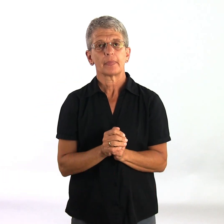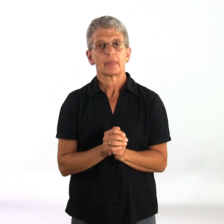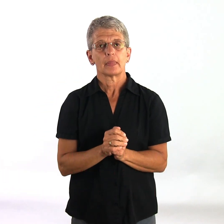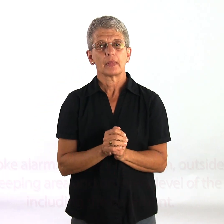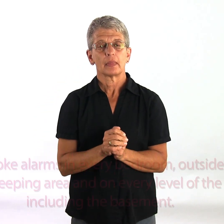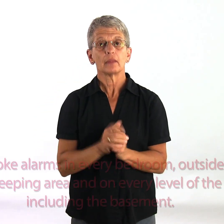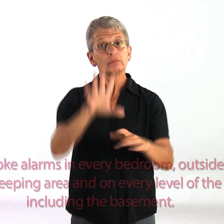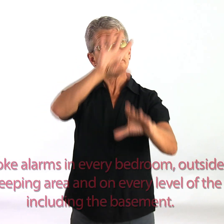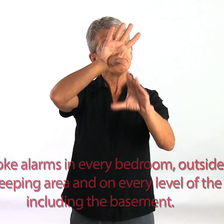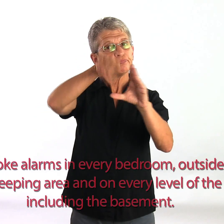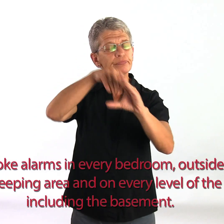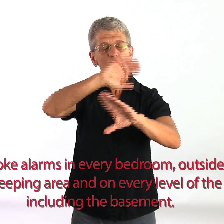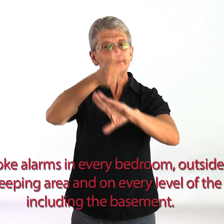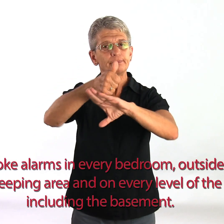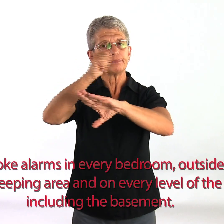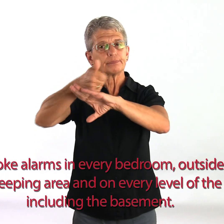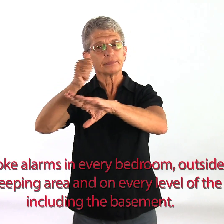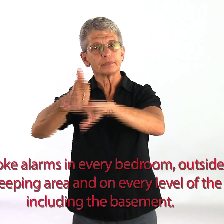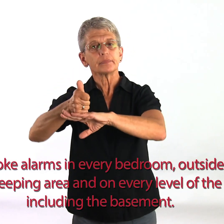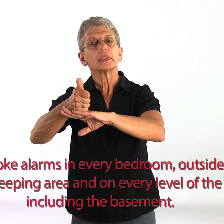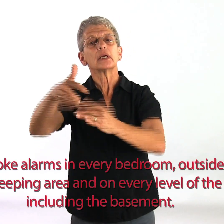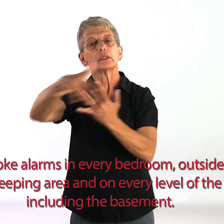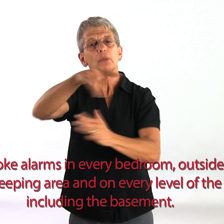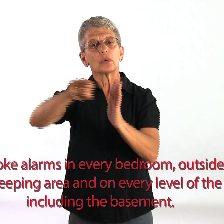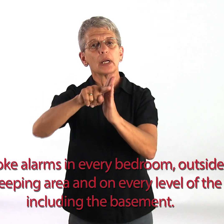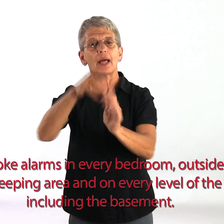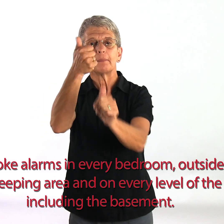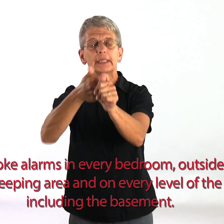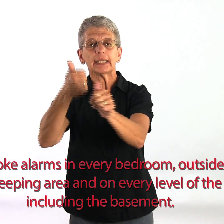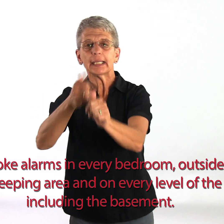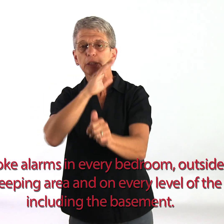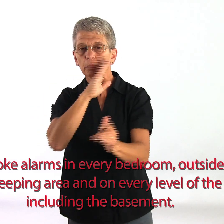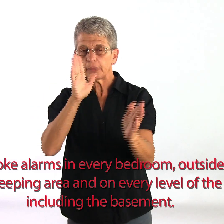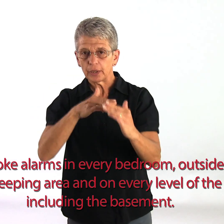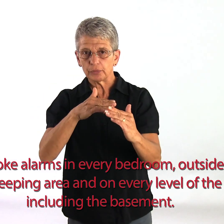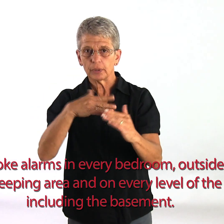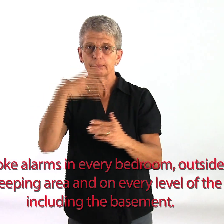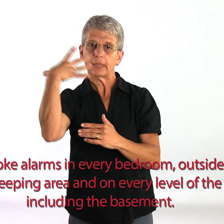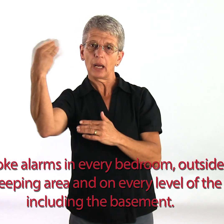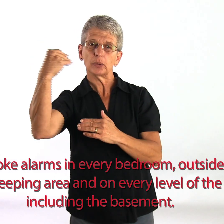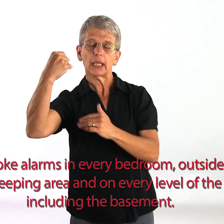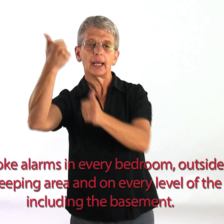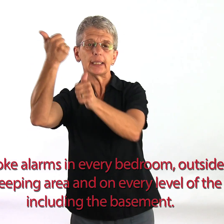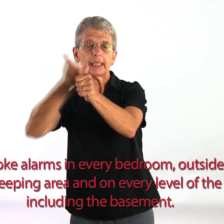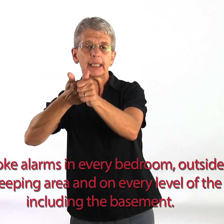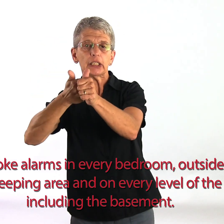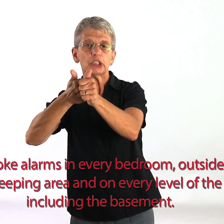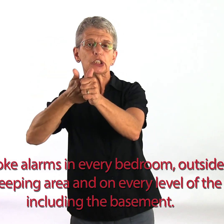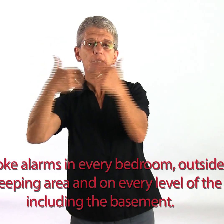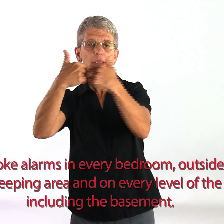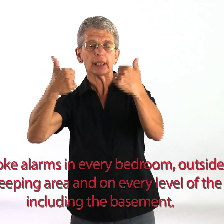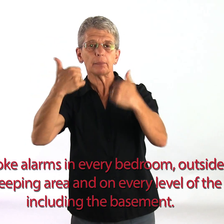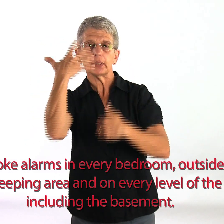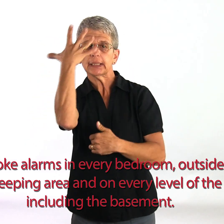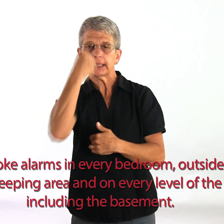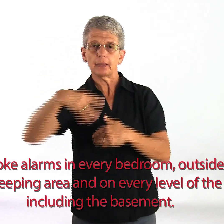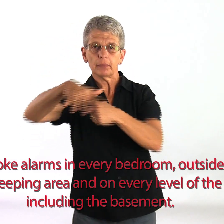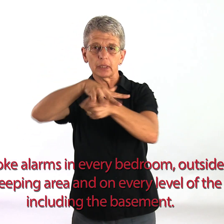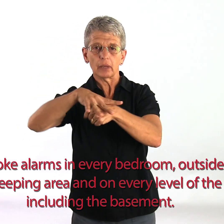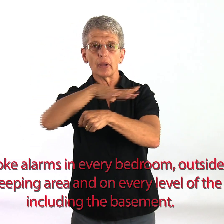Install smoke alarms in every bedroom, outside each separate sleeping area, and on every level of the home, including